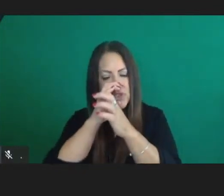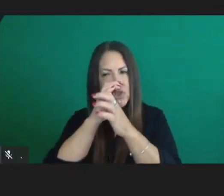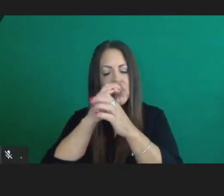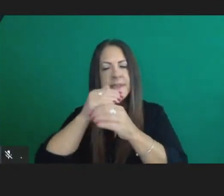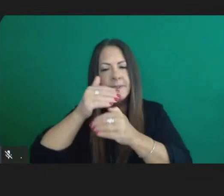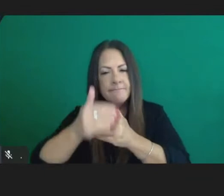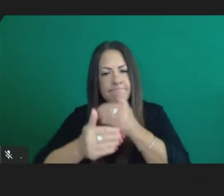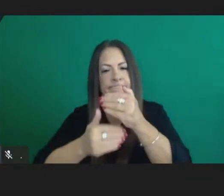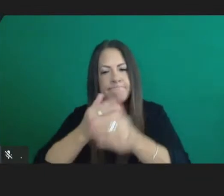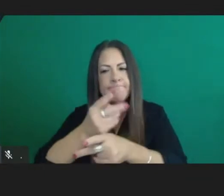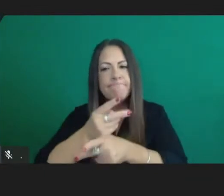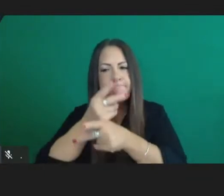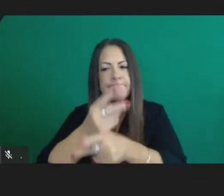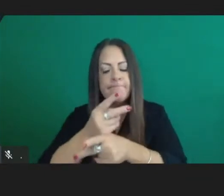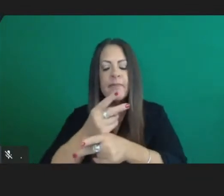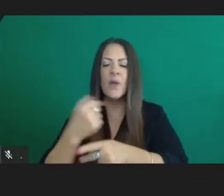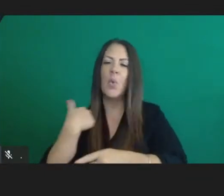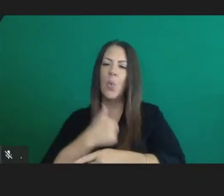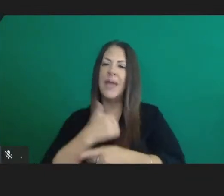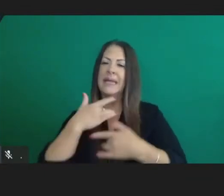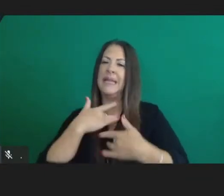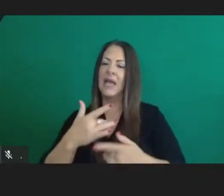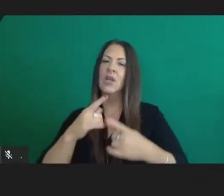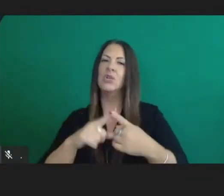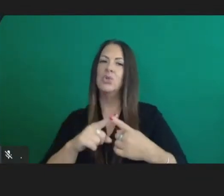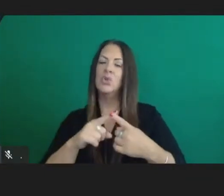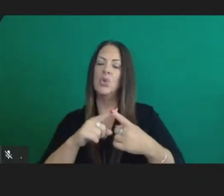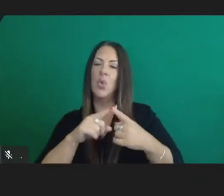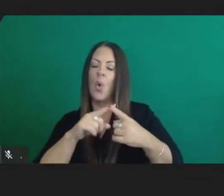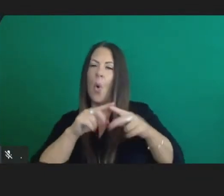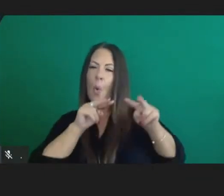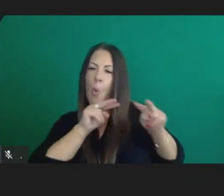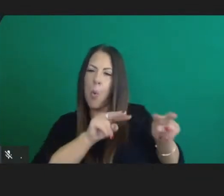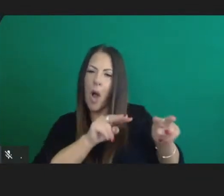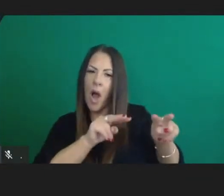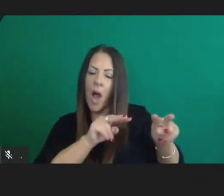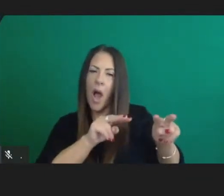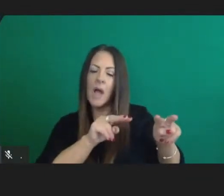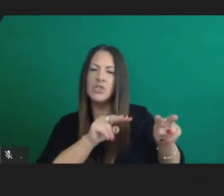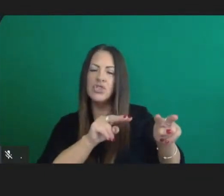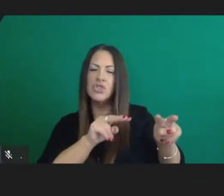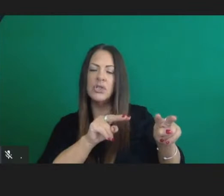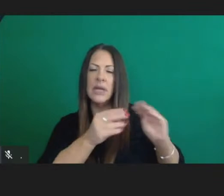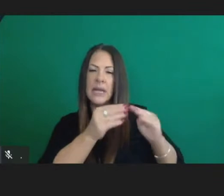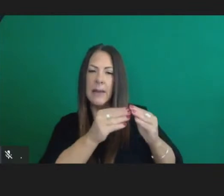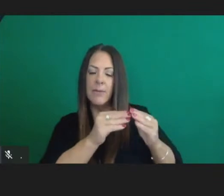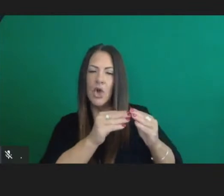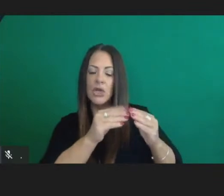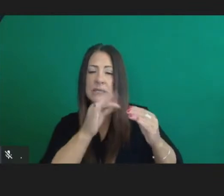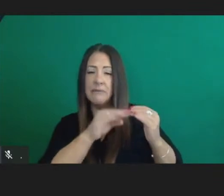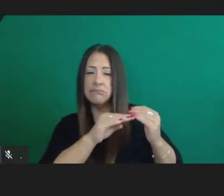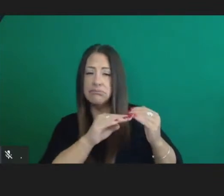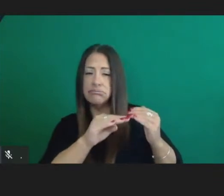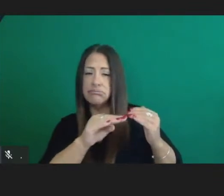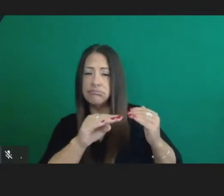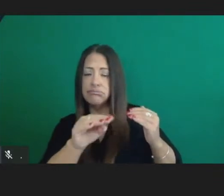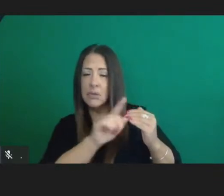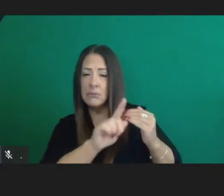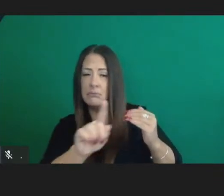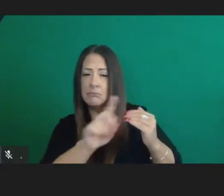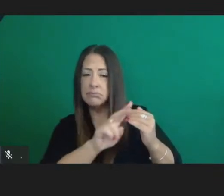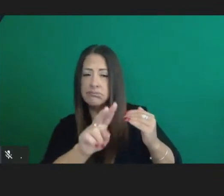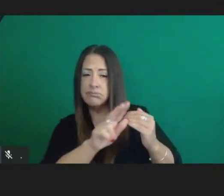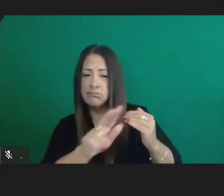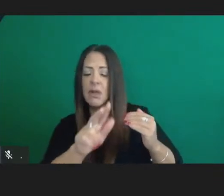come in. We try to understand how changes in the level of mixing that's allowable in communities actually translates